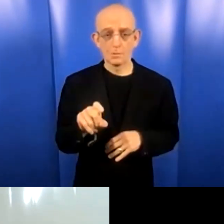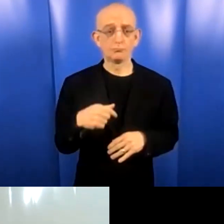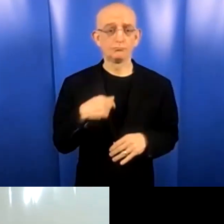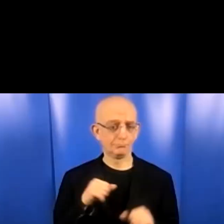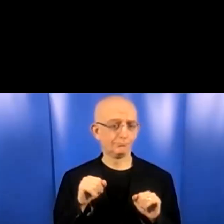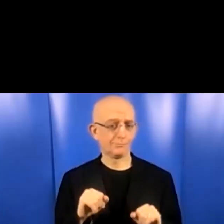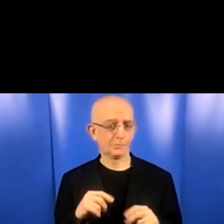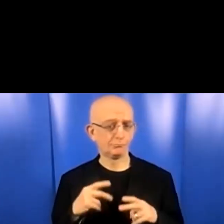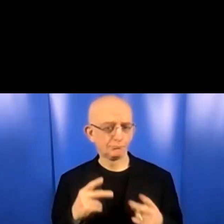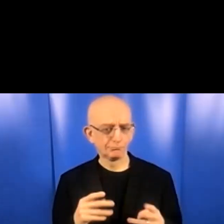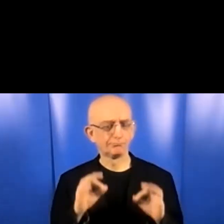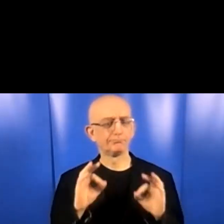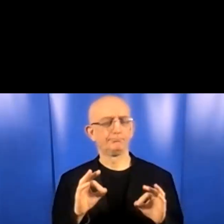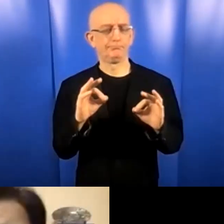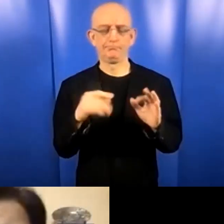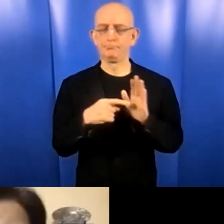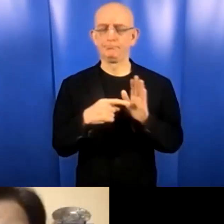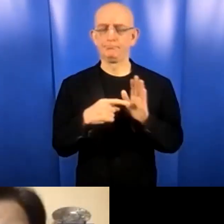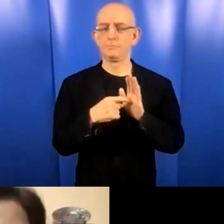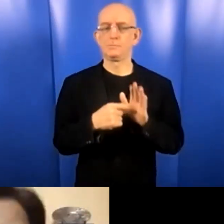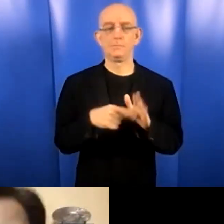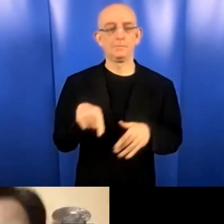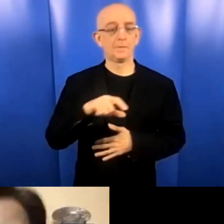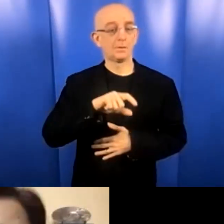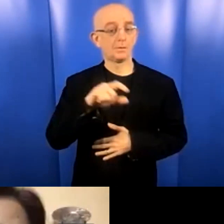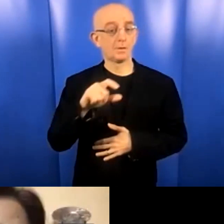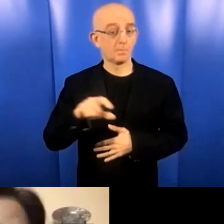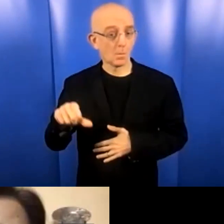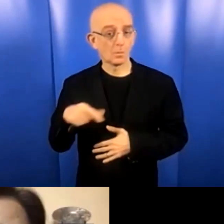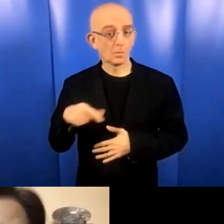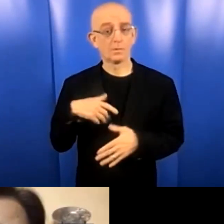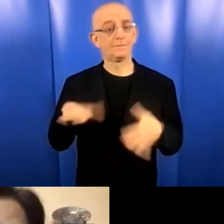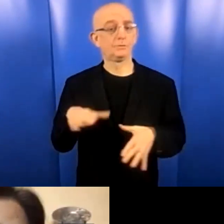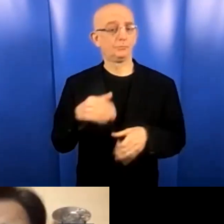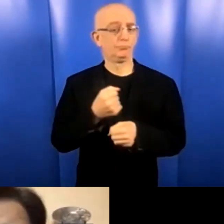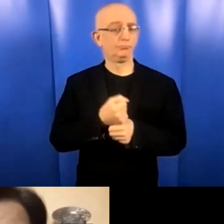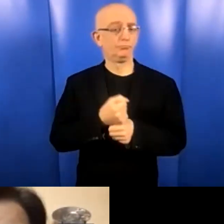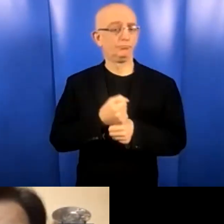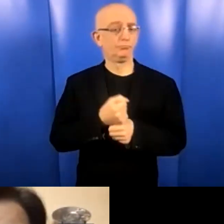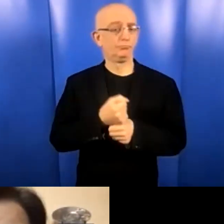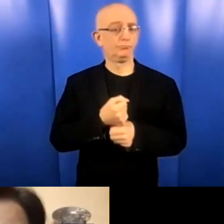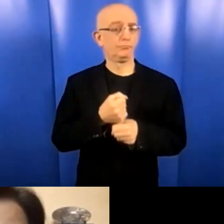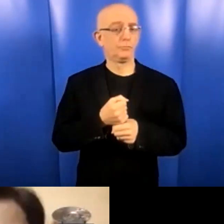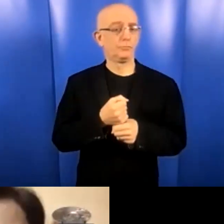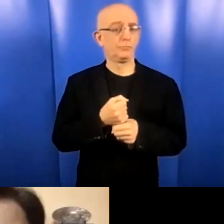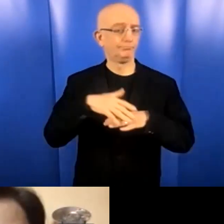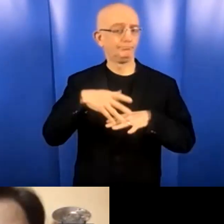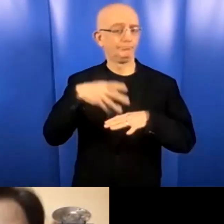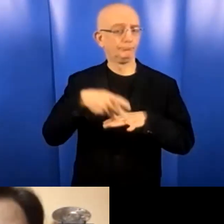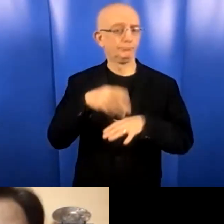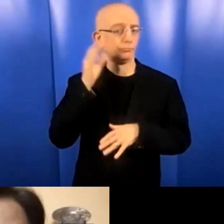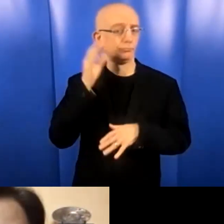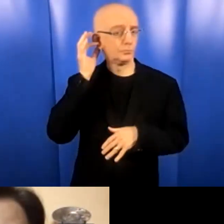with Indigenous Women's Consortium. The consortium consists of 3 national organizations